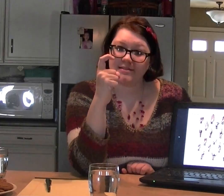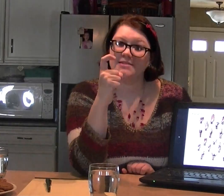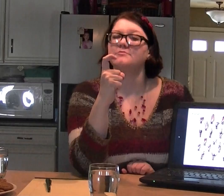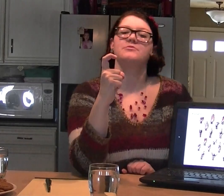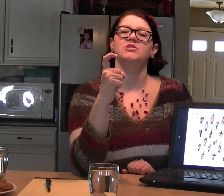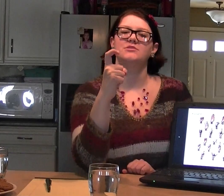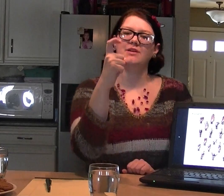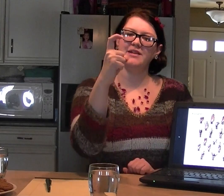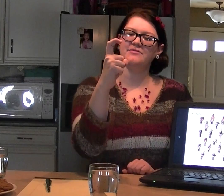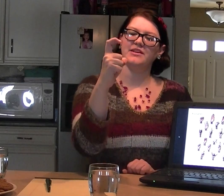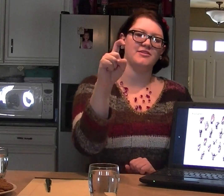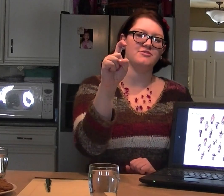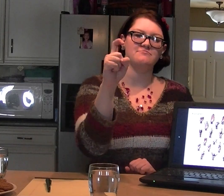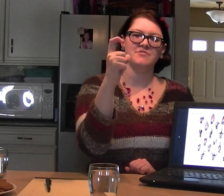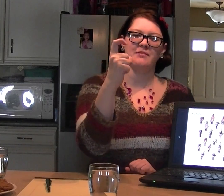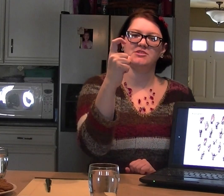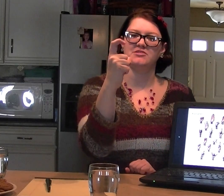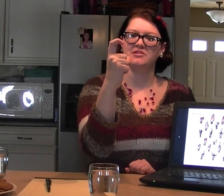X, which is kind of like your captain hook.